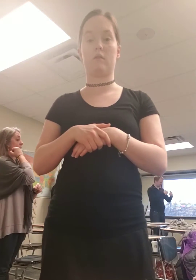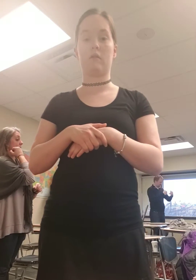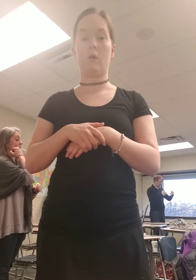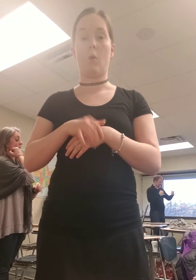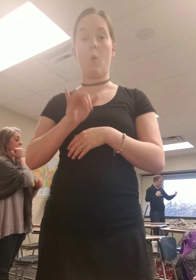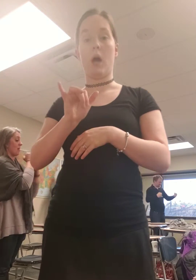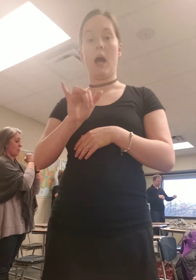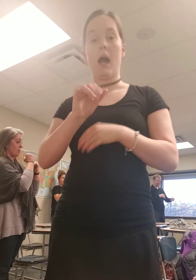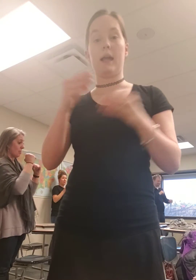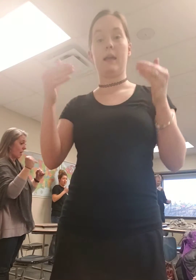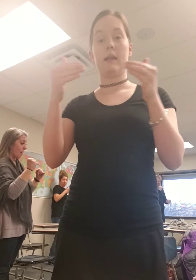b.